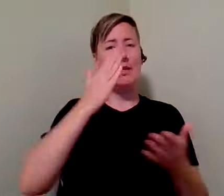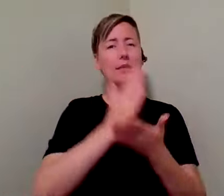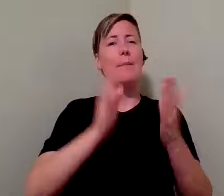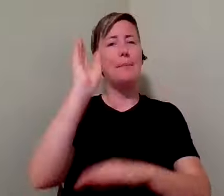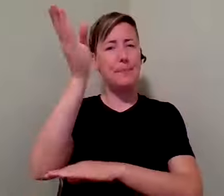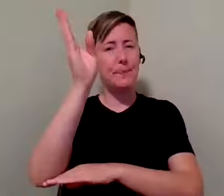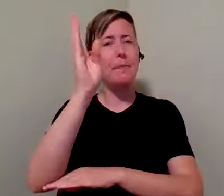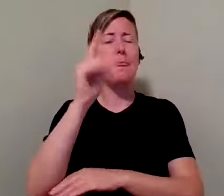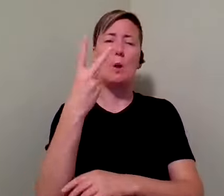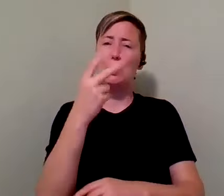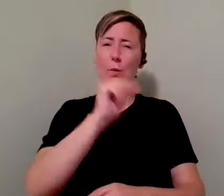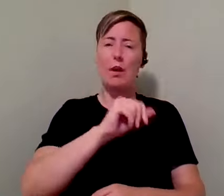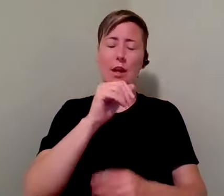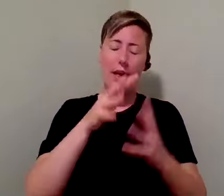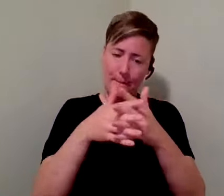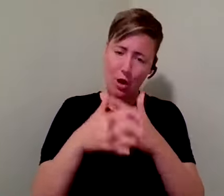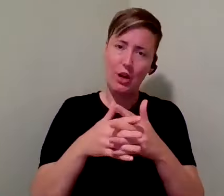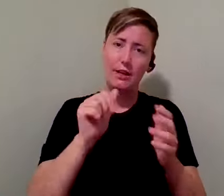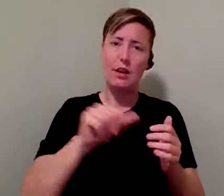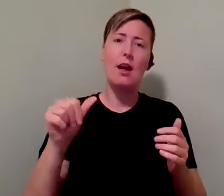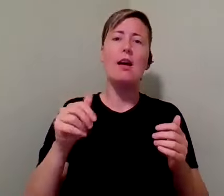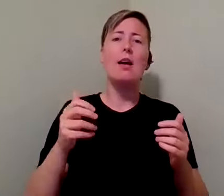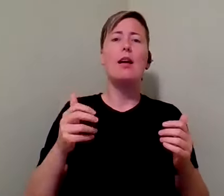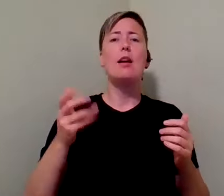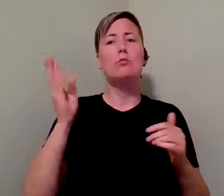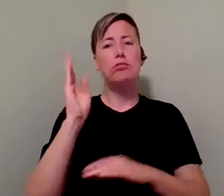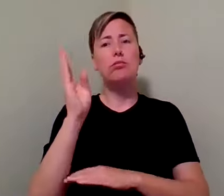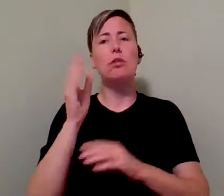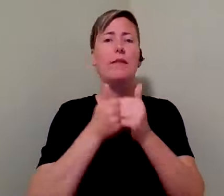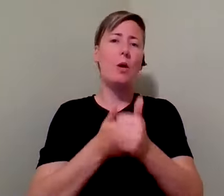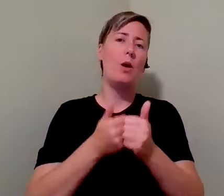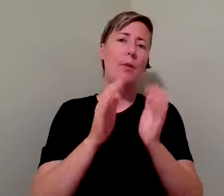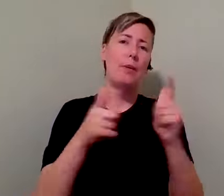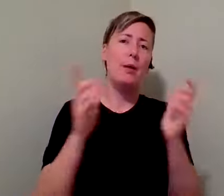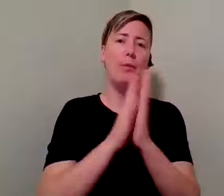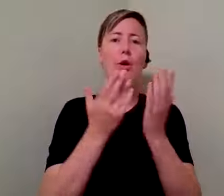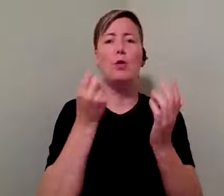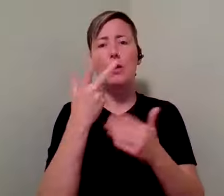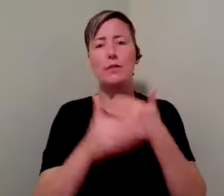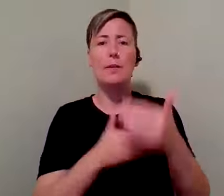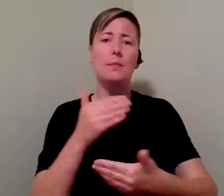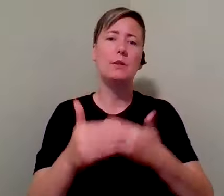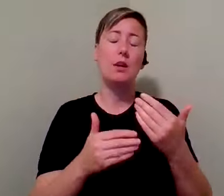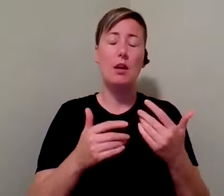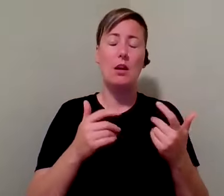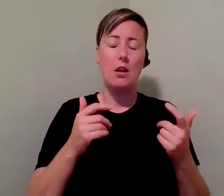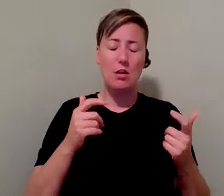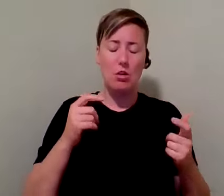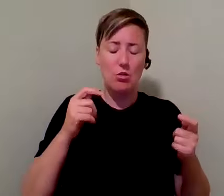about their experience of doing the steps as described in the big book. Totally changed my world, rocked